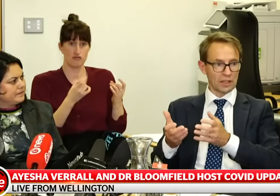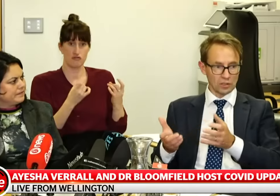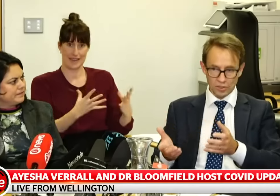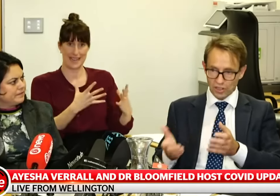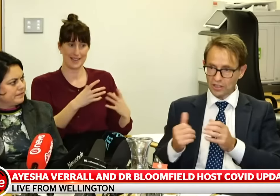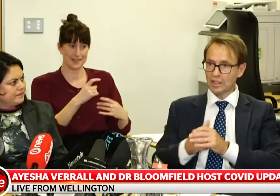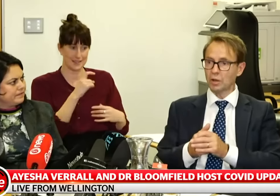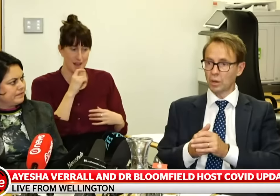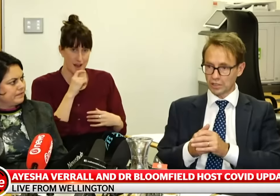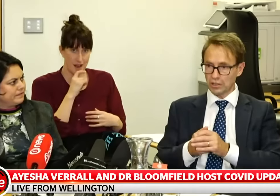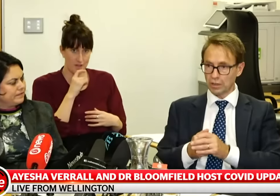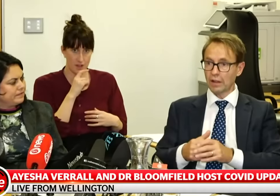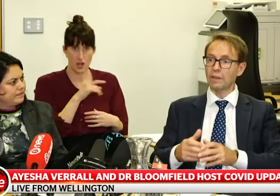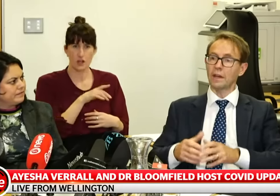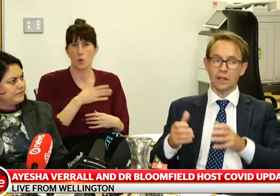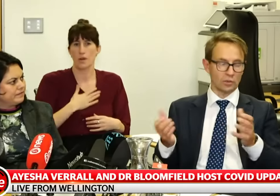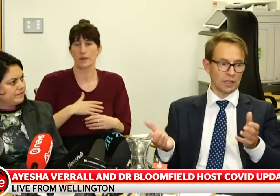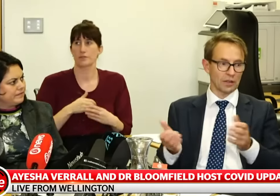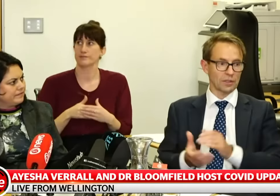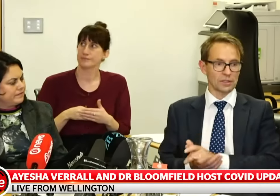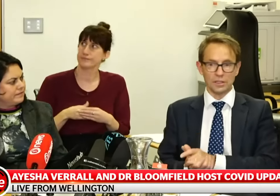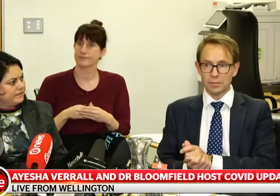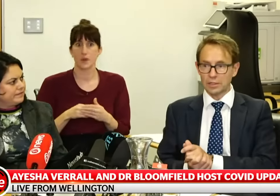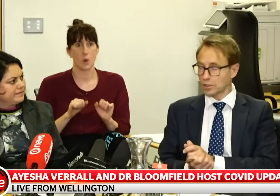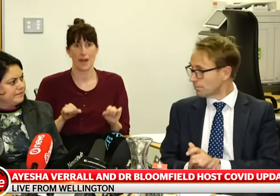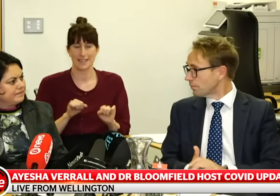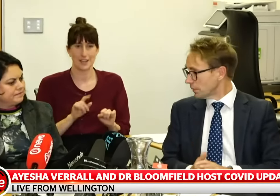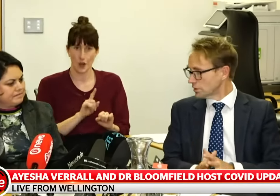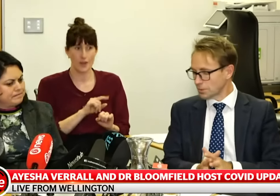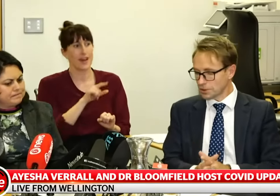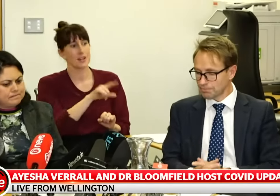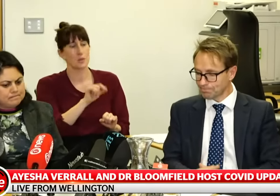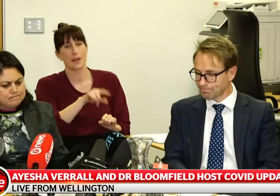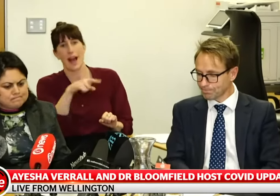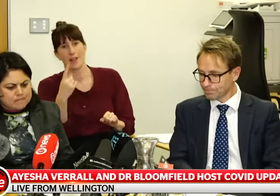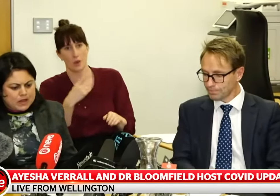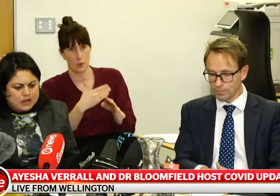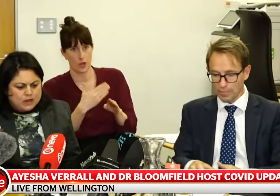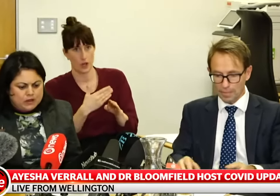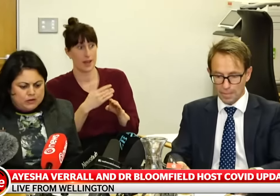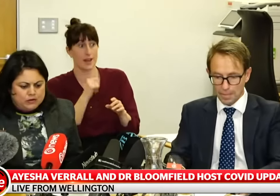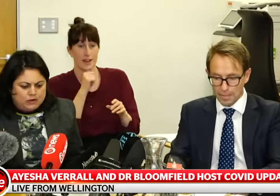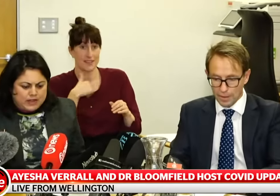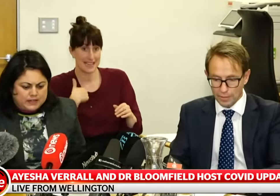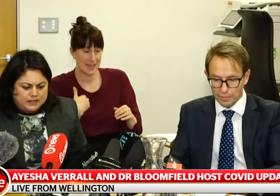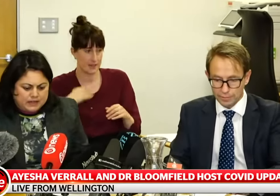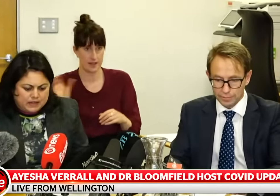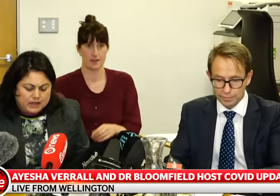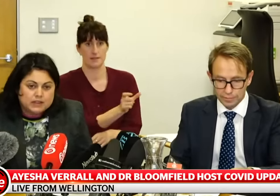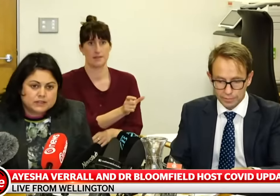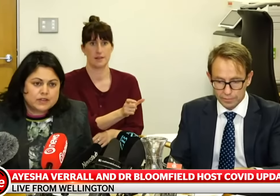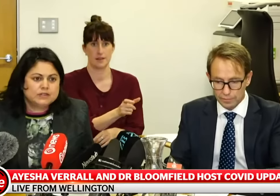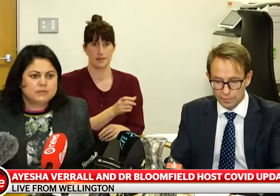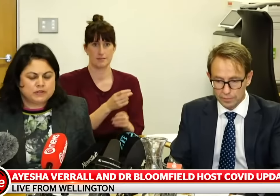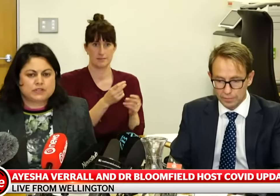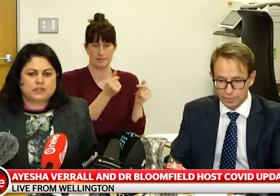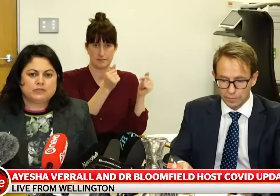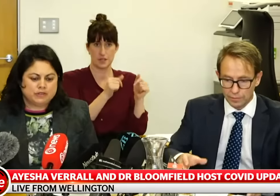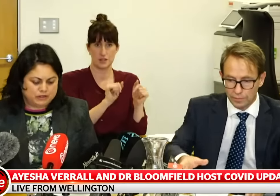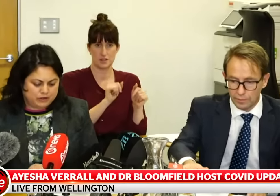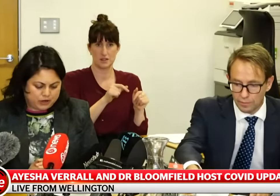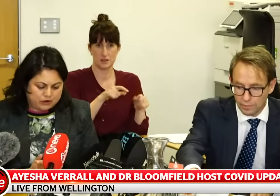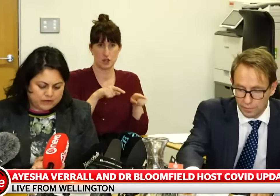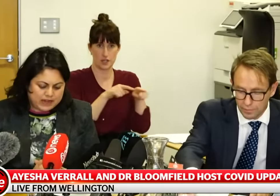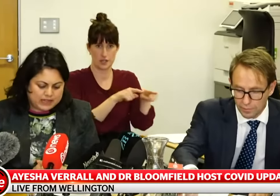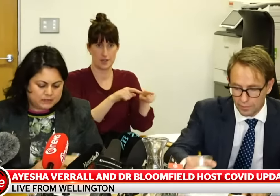but that they're not sitting there waiting around, that they are doing other things in the meantime. Thanks, Minister. All right. So our response